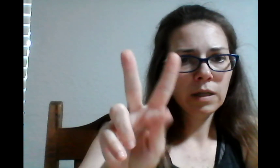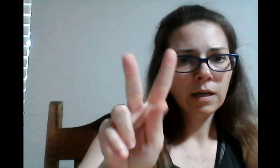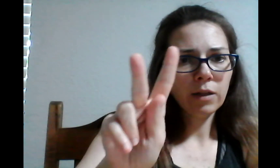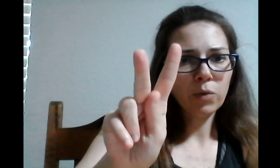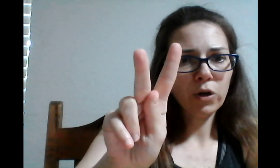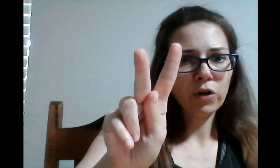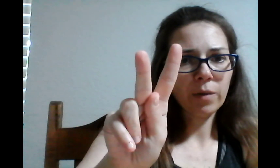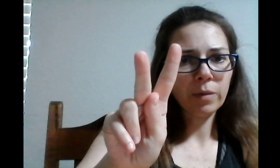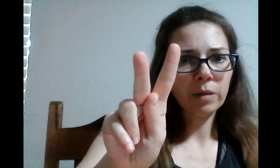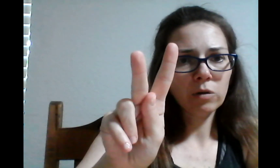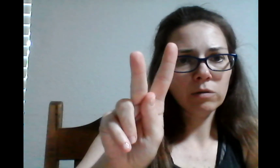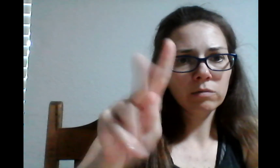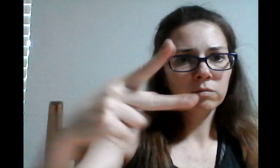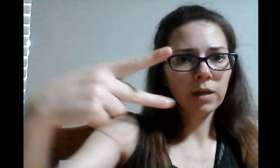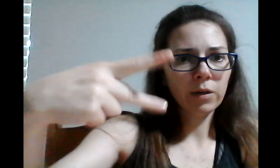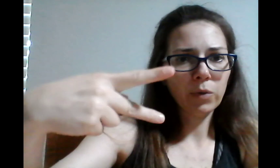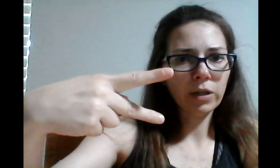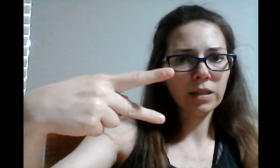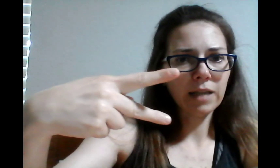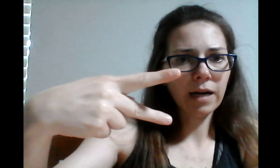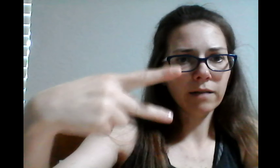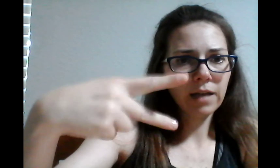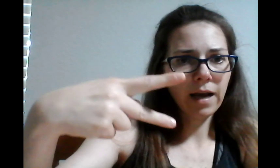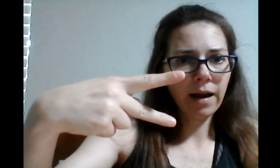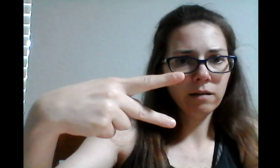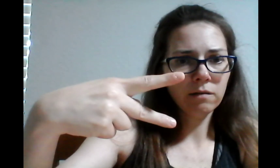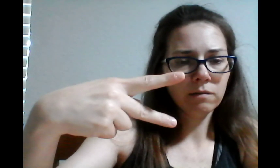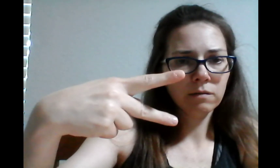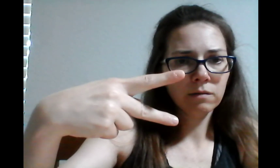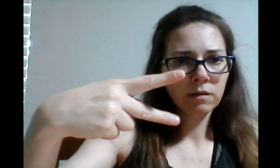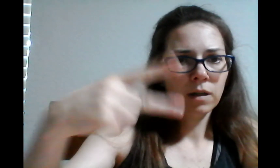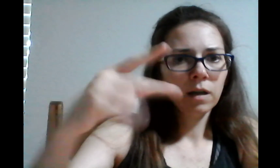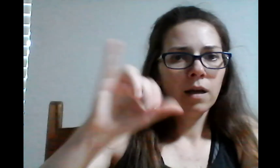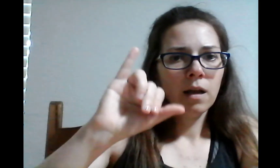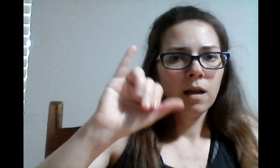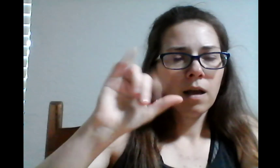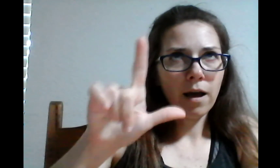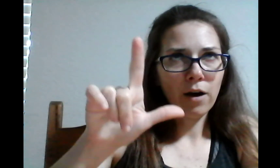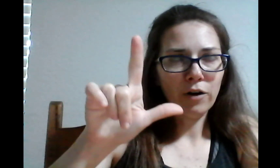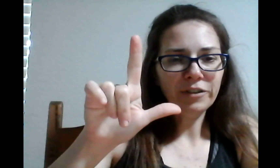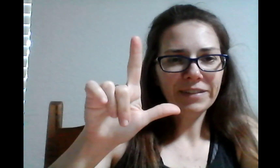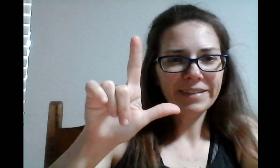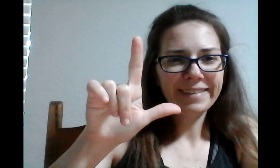and then put your thumb in the middle and then put it to the side. K, L,